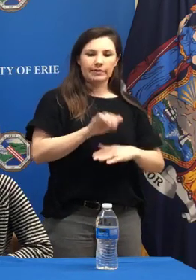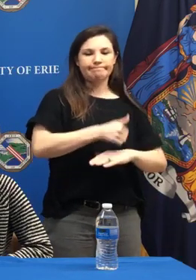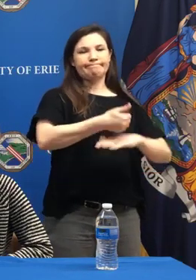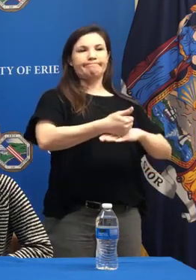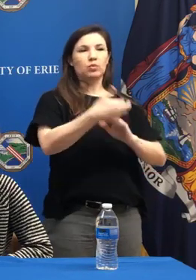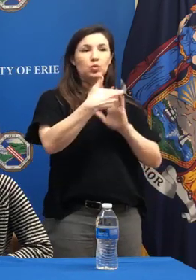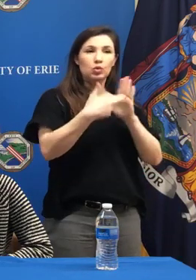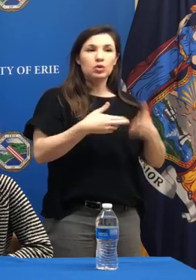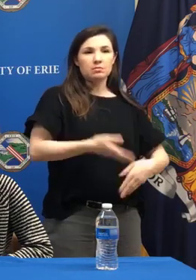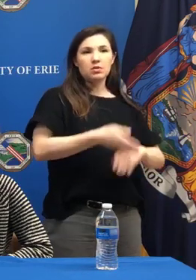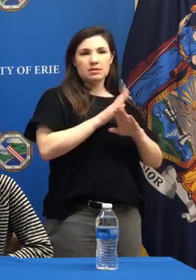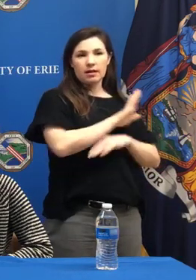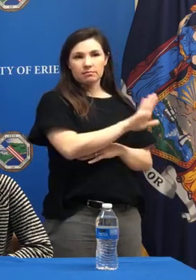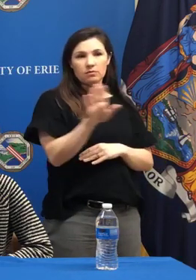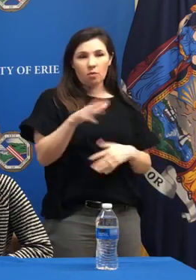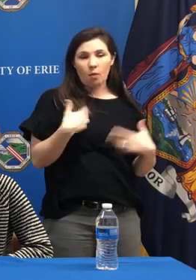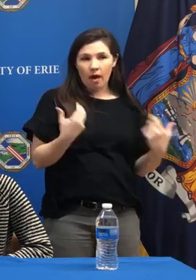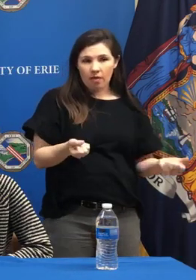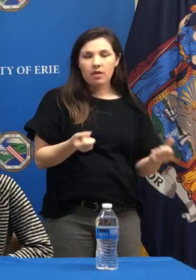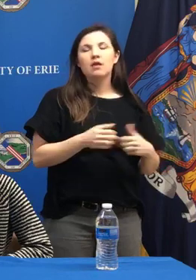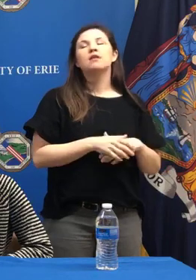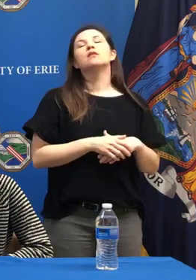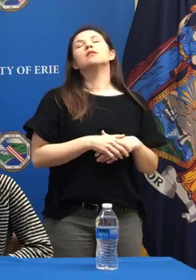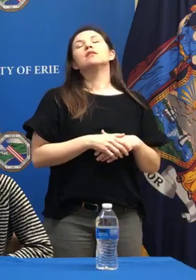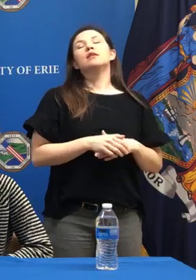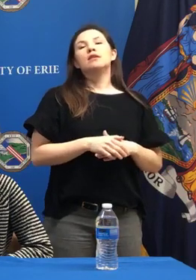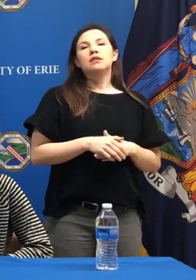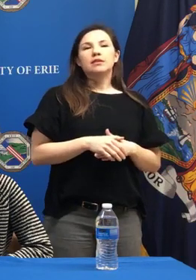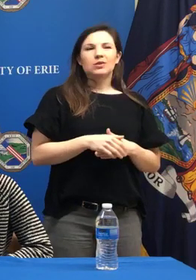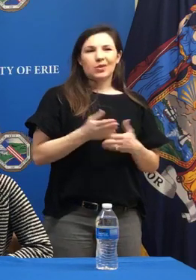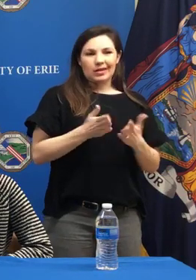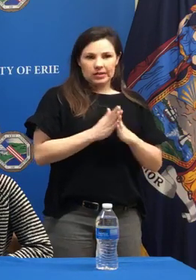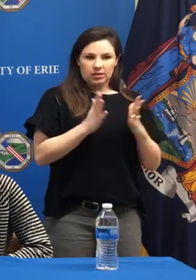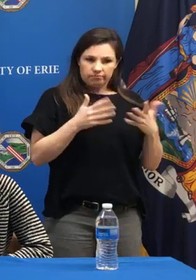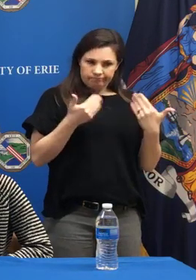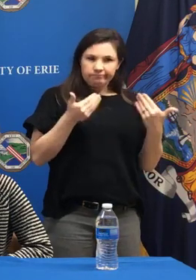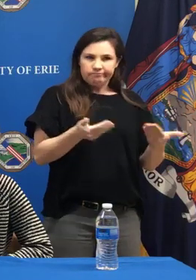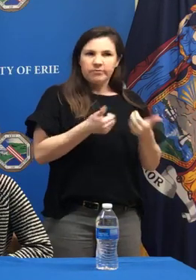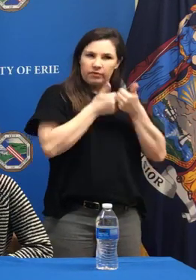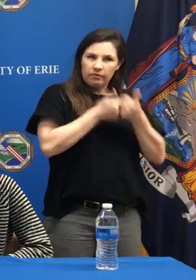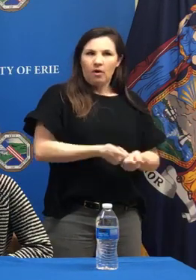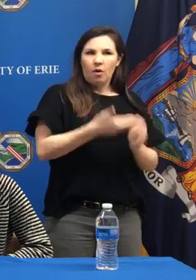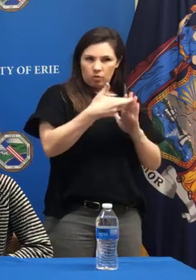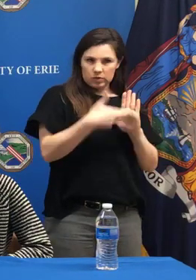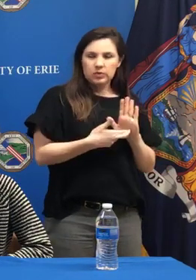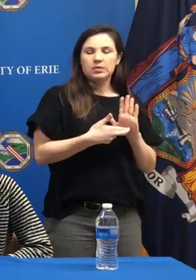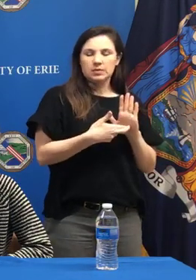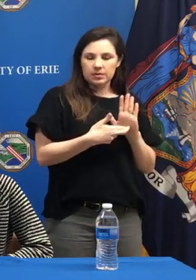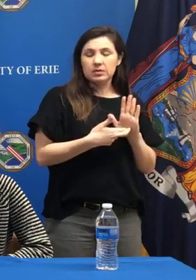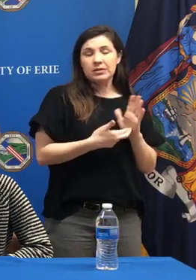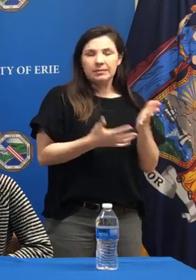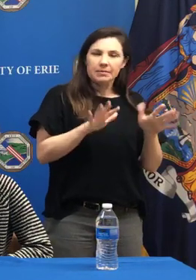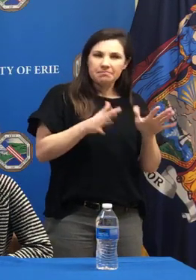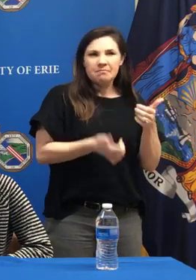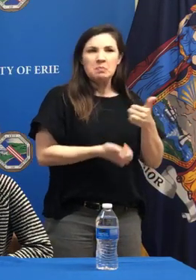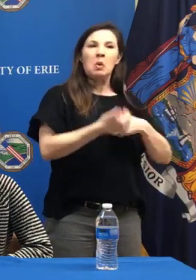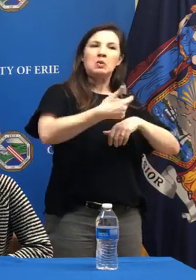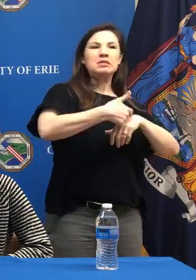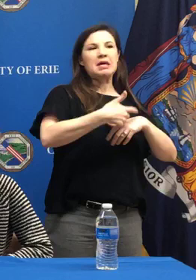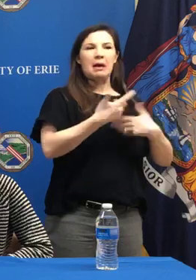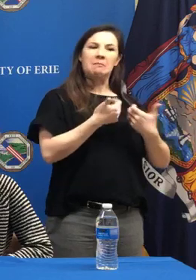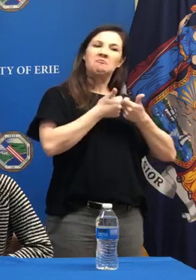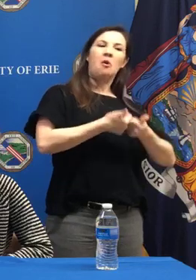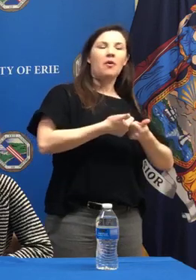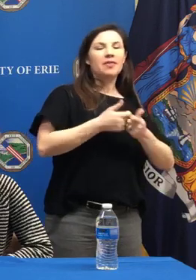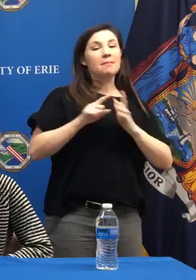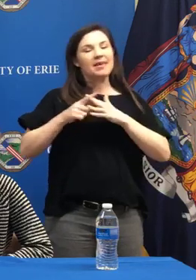protect the public's health, and we're asking everyone, of course, to follow those rules. You've been following them most of the time. We had a little issue at the